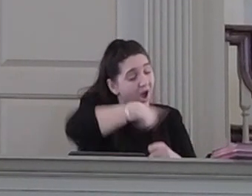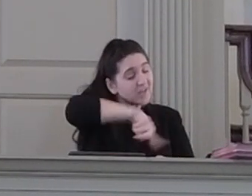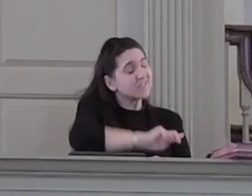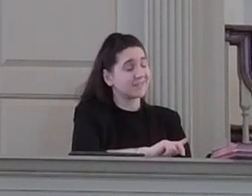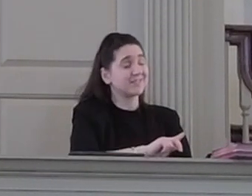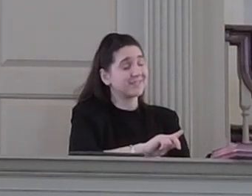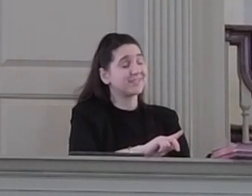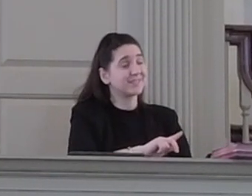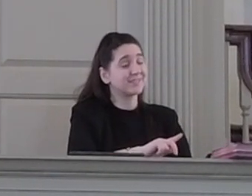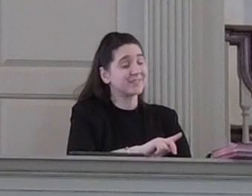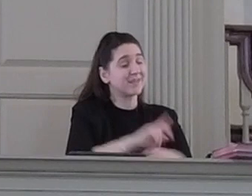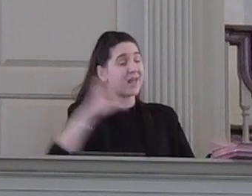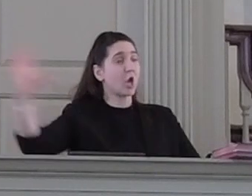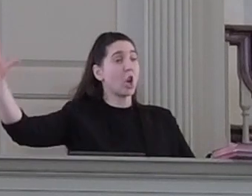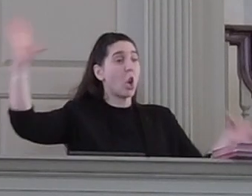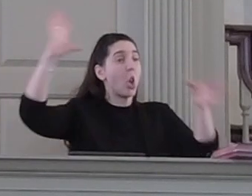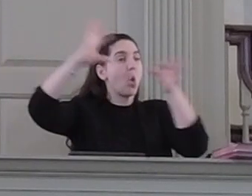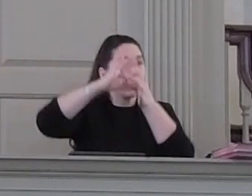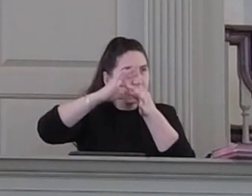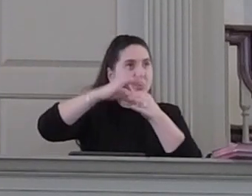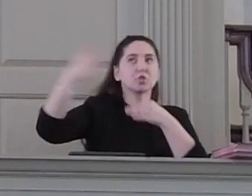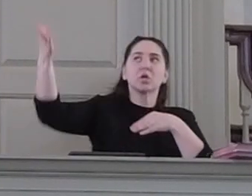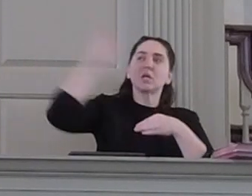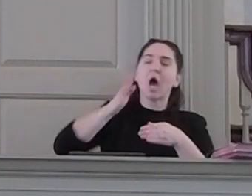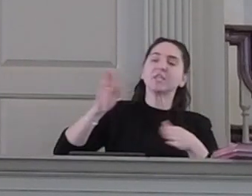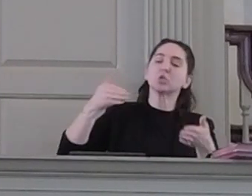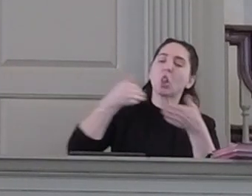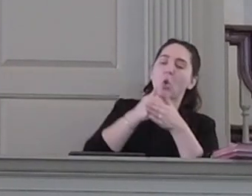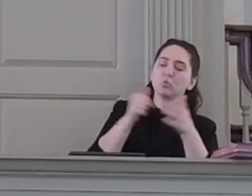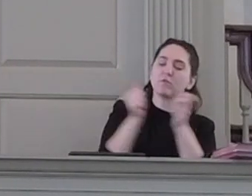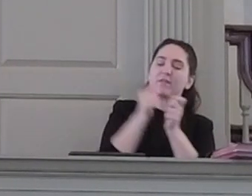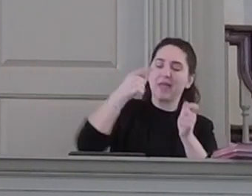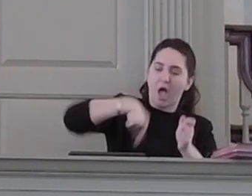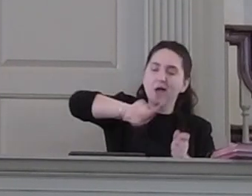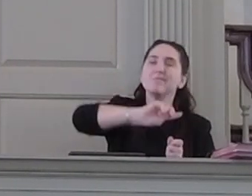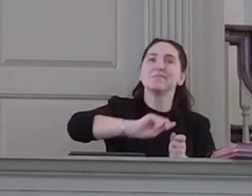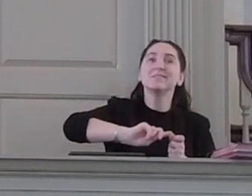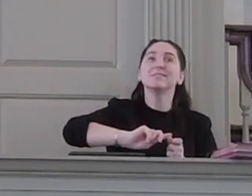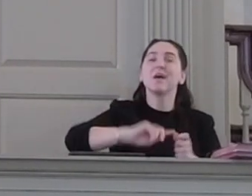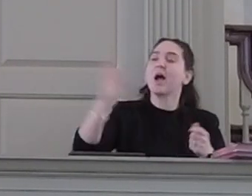They encouraged everyone to hear and to change their ways and to come and follow.